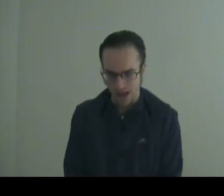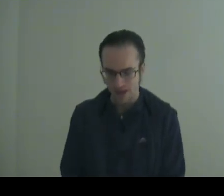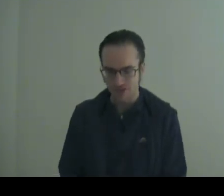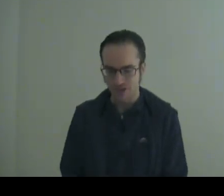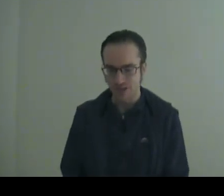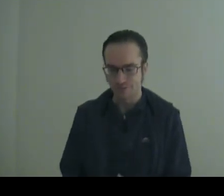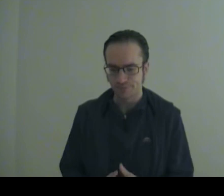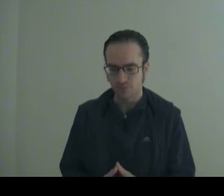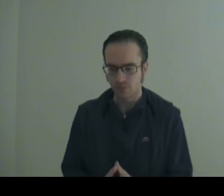action scene,